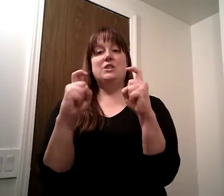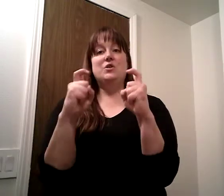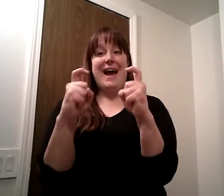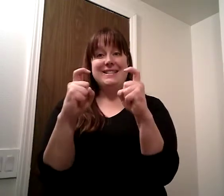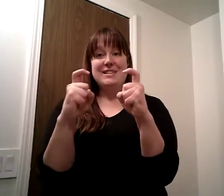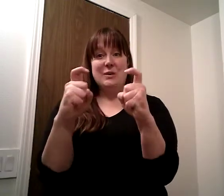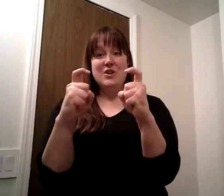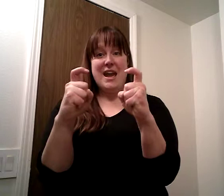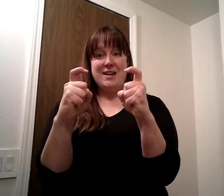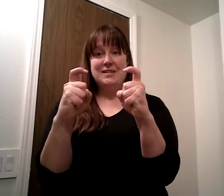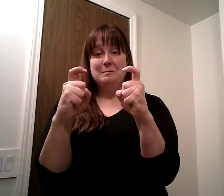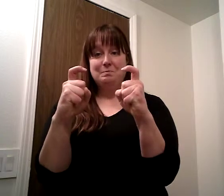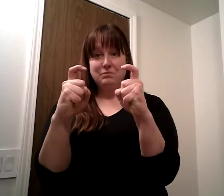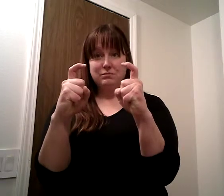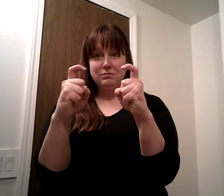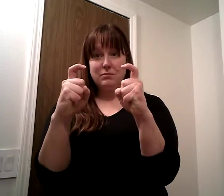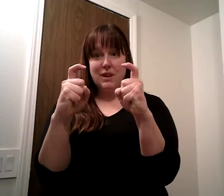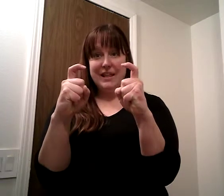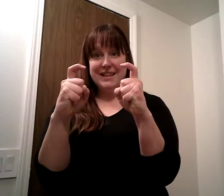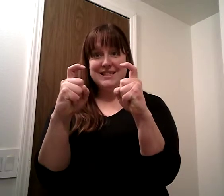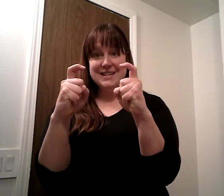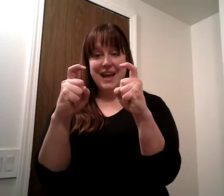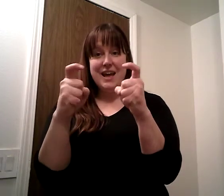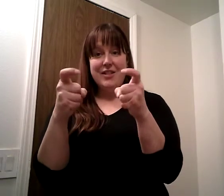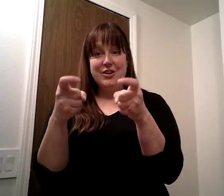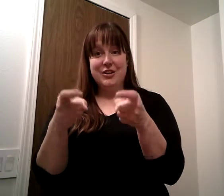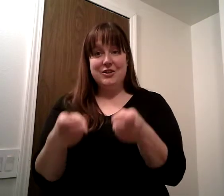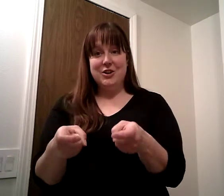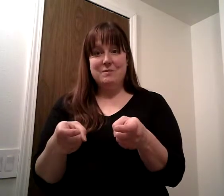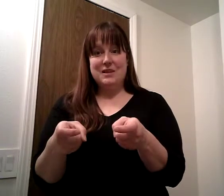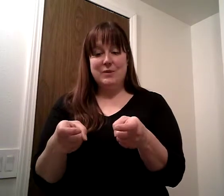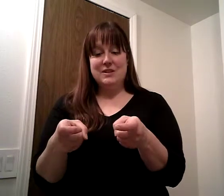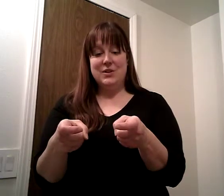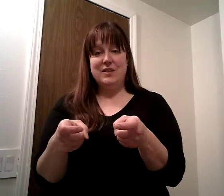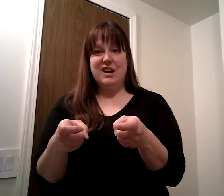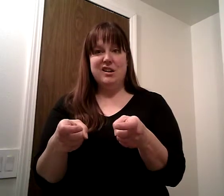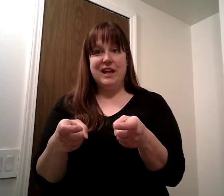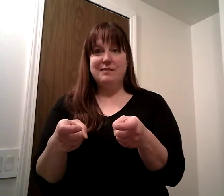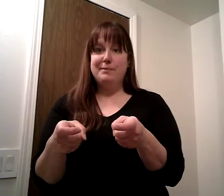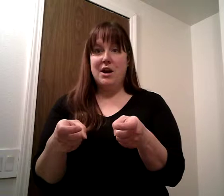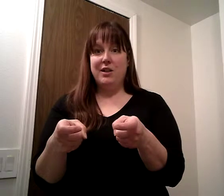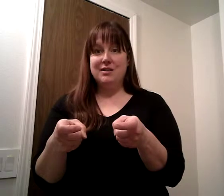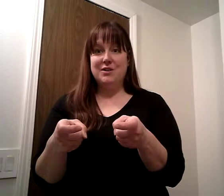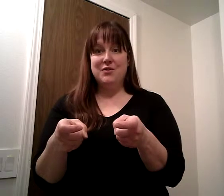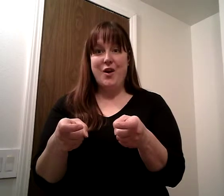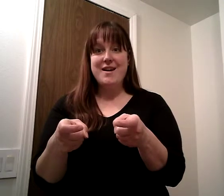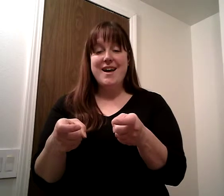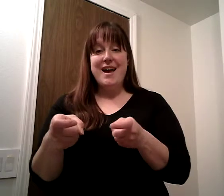do X's with your hands, like this, okay? And you're going to turn them this way so that they're like parallel to the floor, and